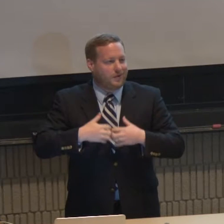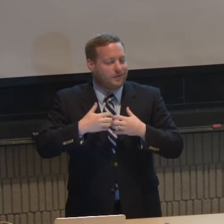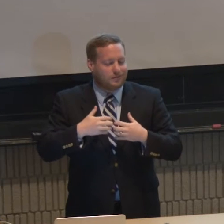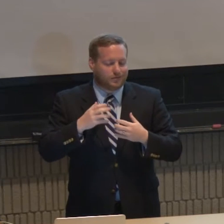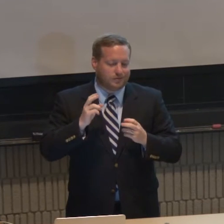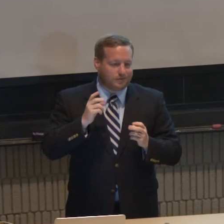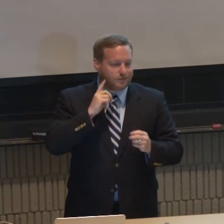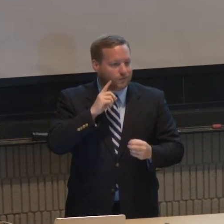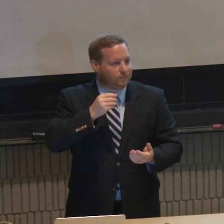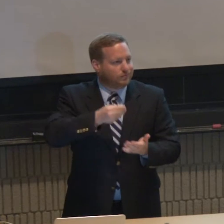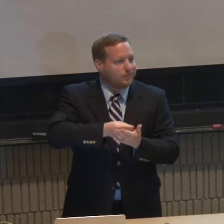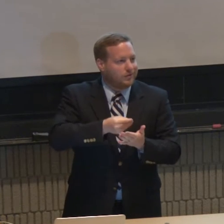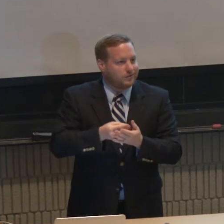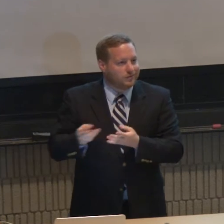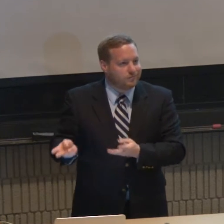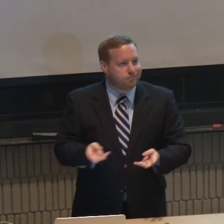happened is it became sort of a